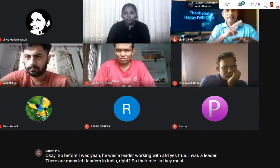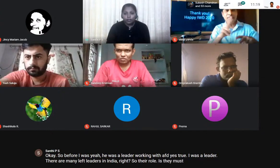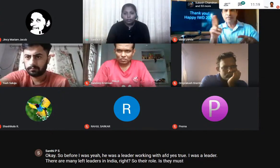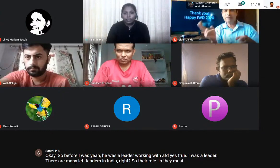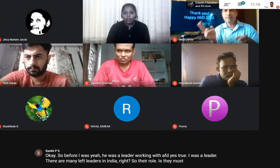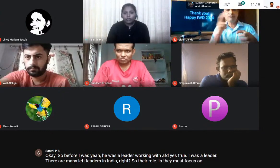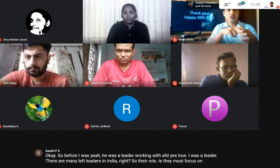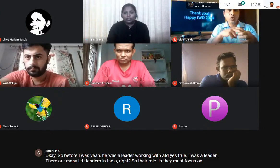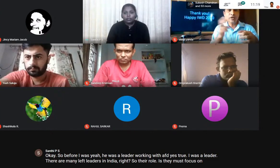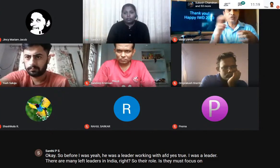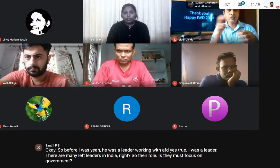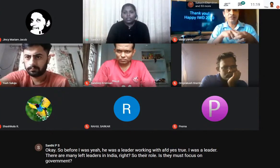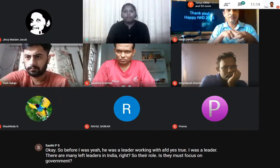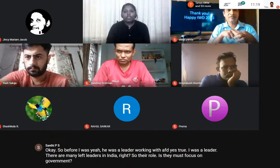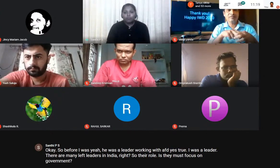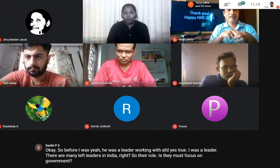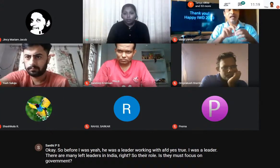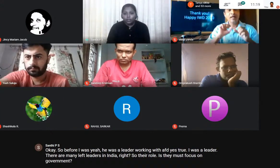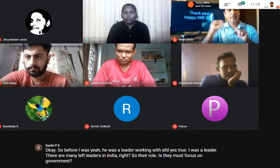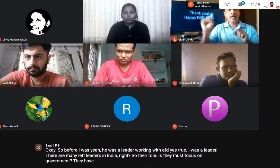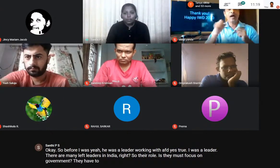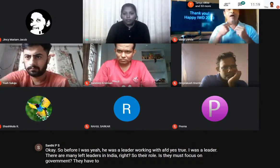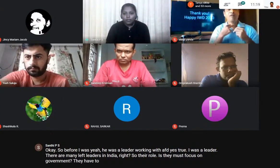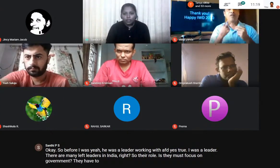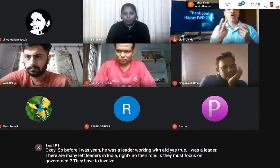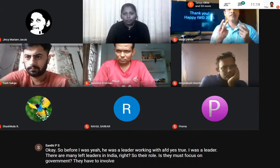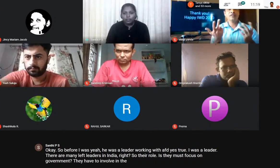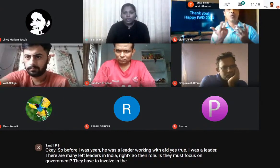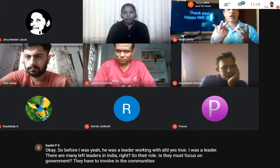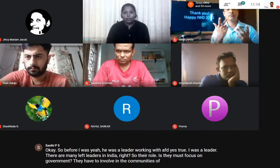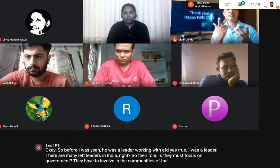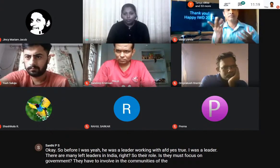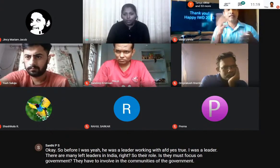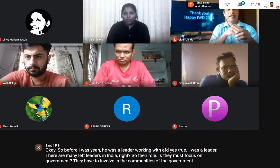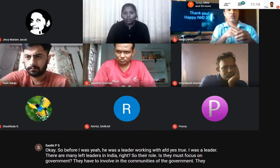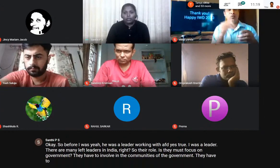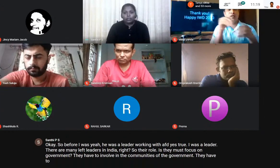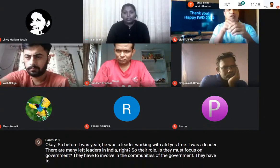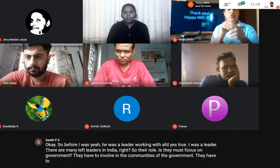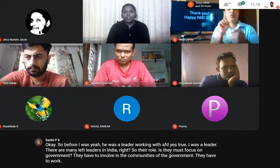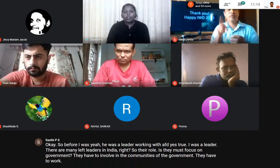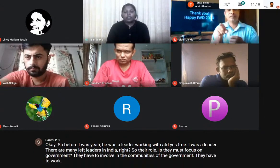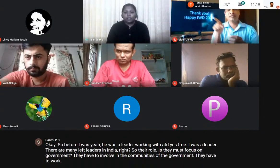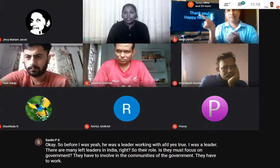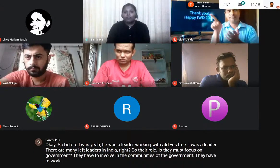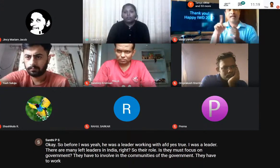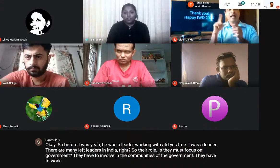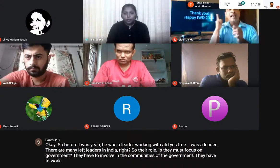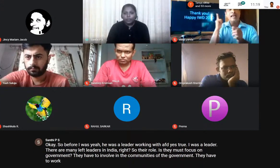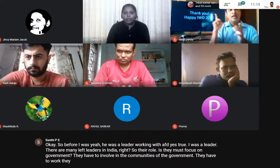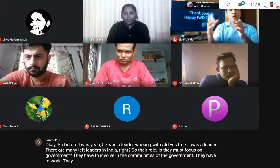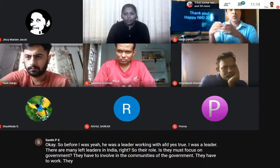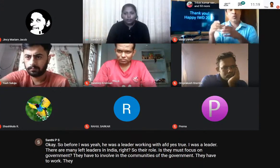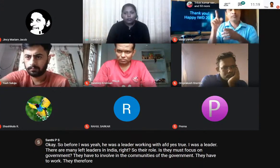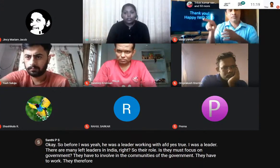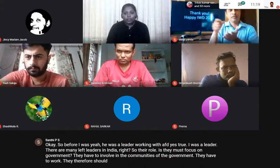government. They have to involve in the committees of the government. They have to work. Their voice should be raised for the deaf